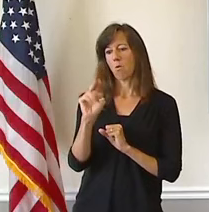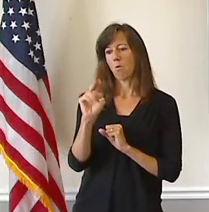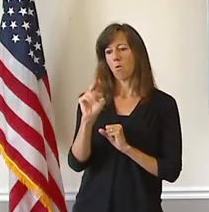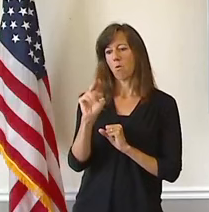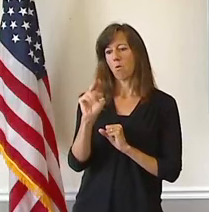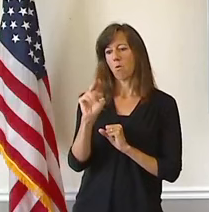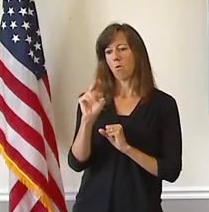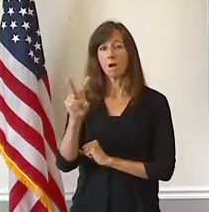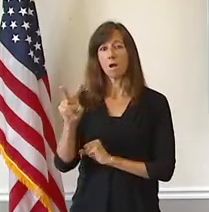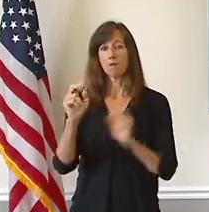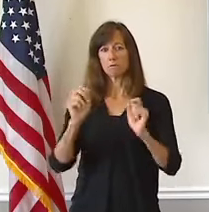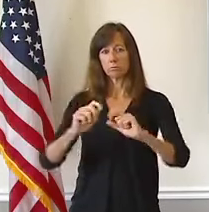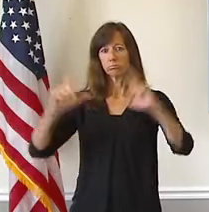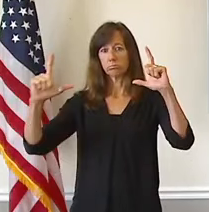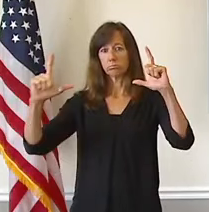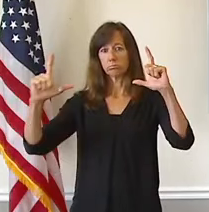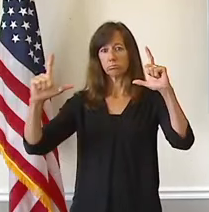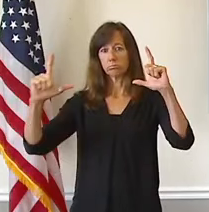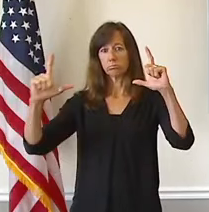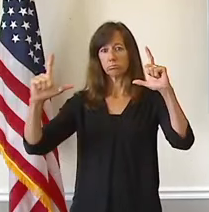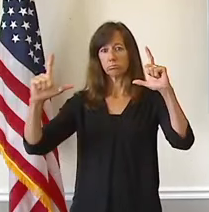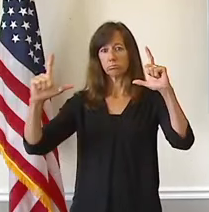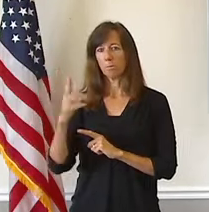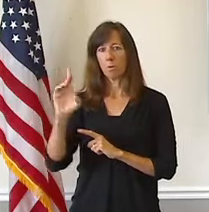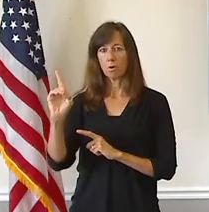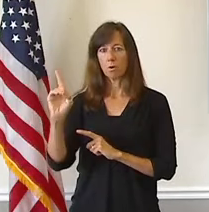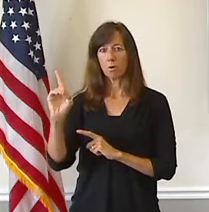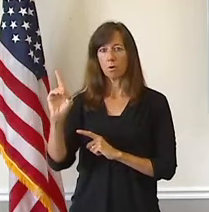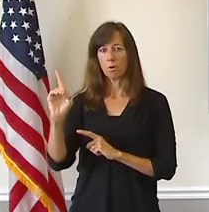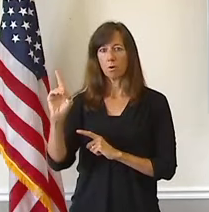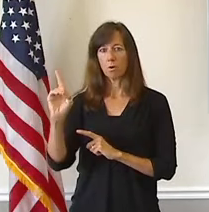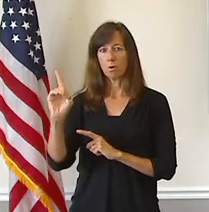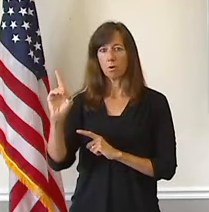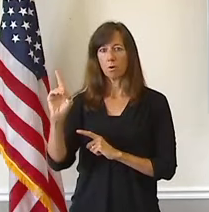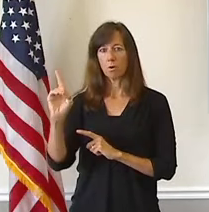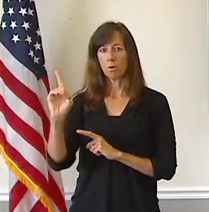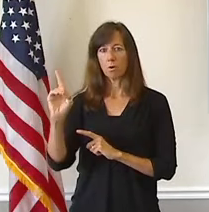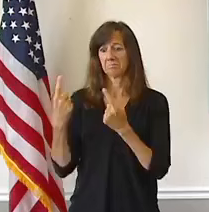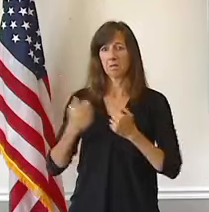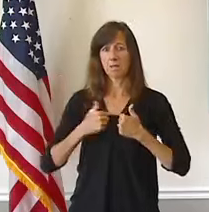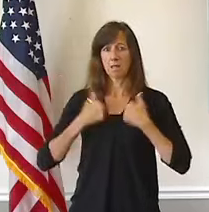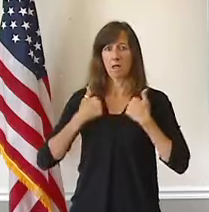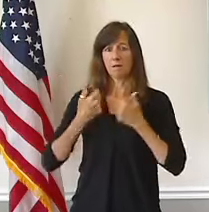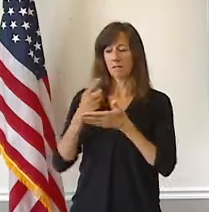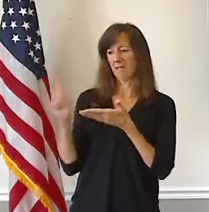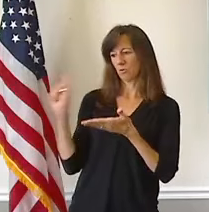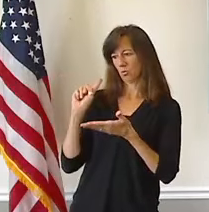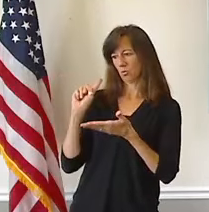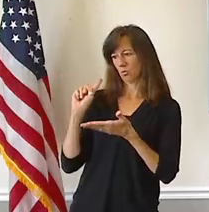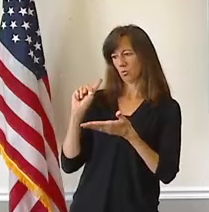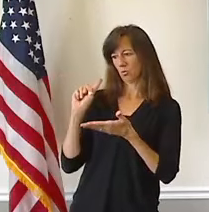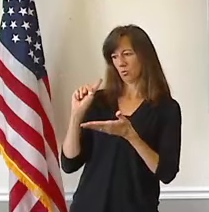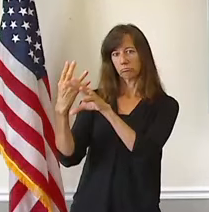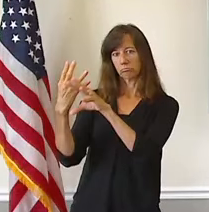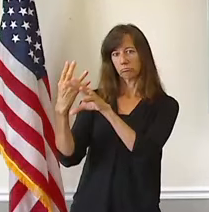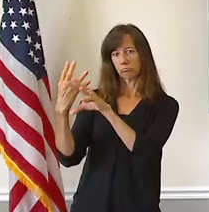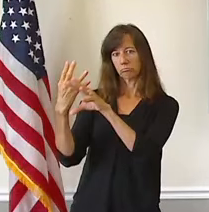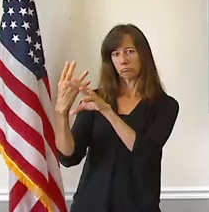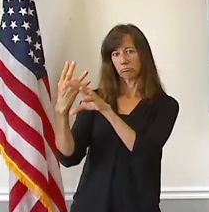week that since we've been live on a town hall presentation, Dutchess County has